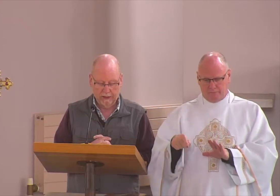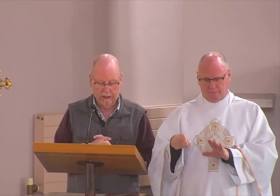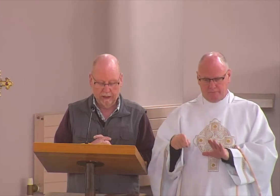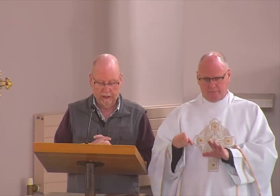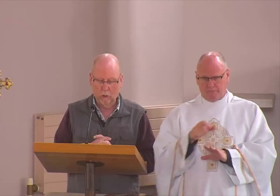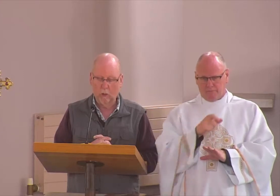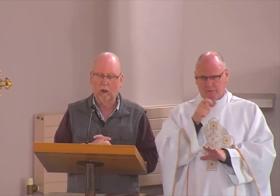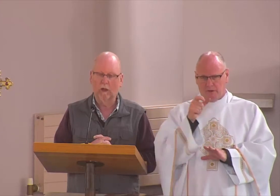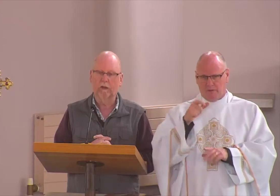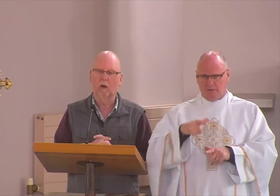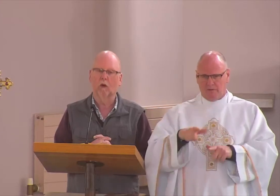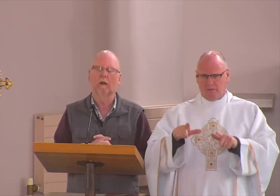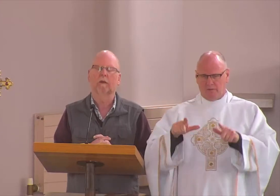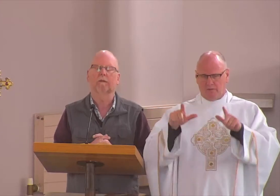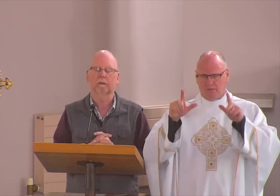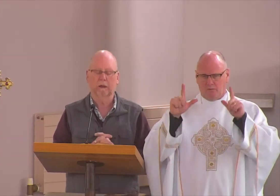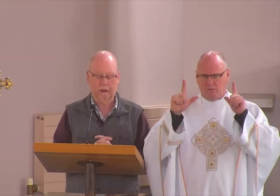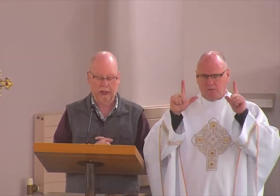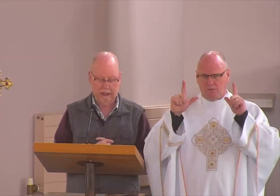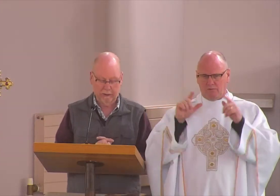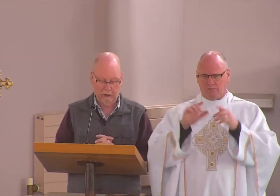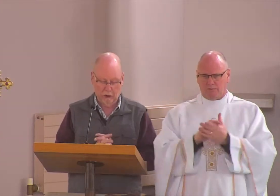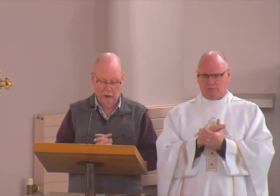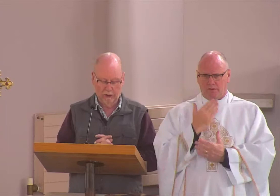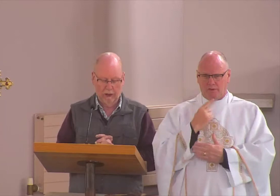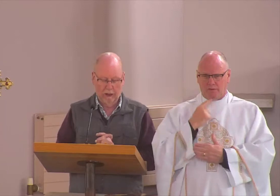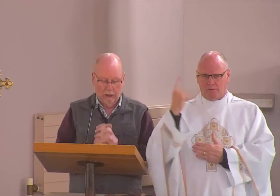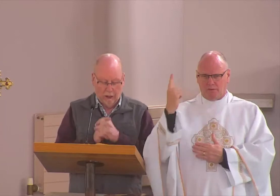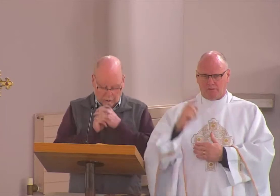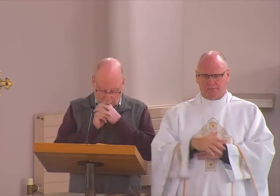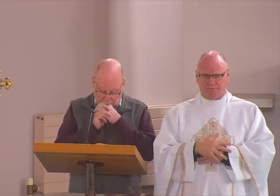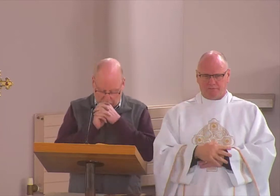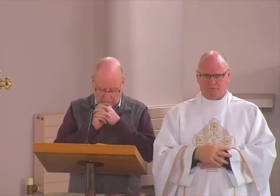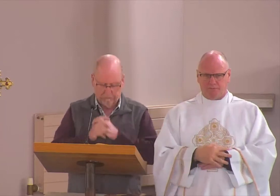This is the word of the Lord. Thanks be to God.